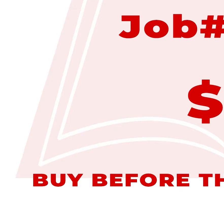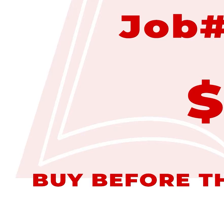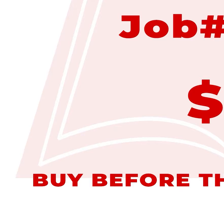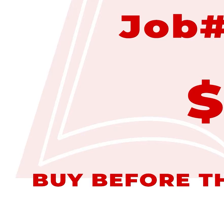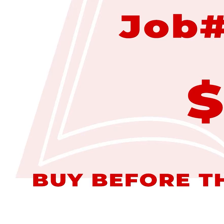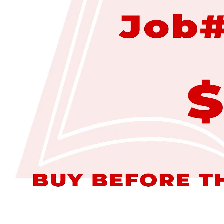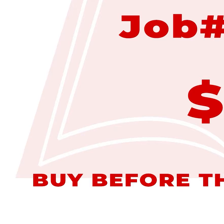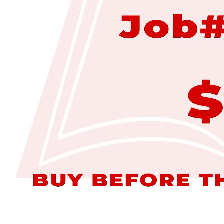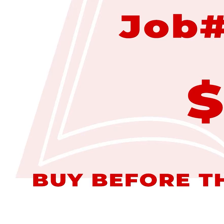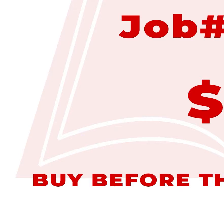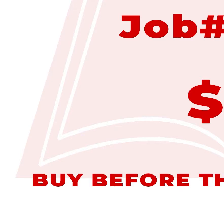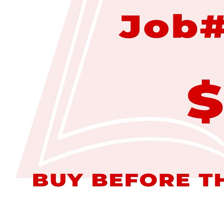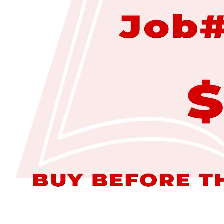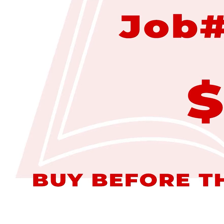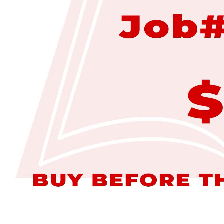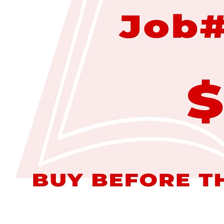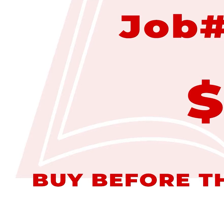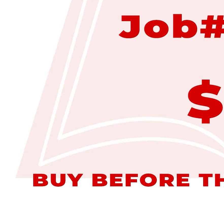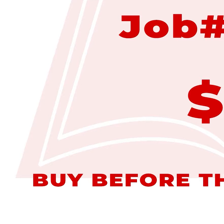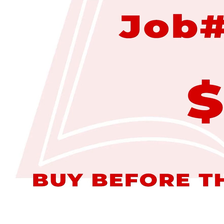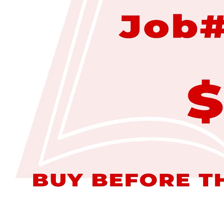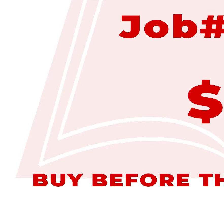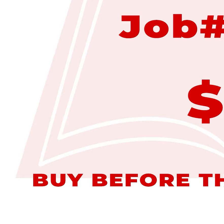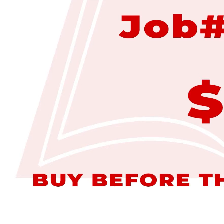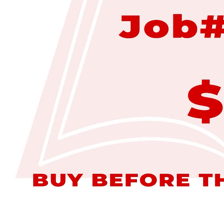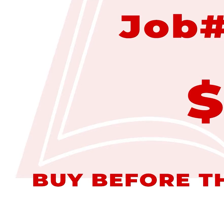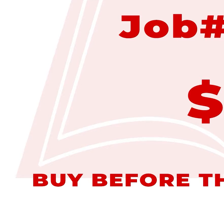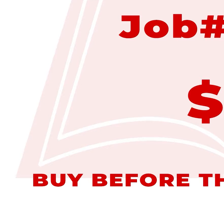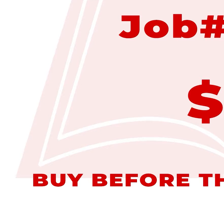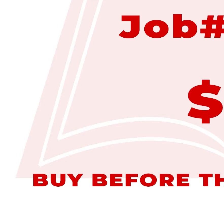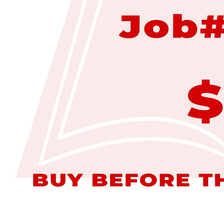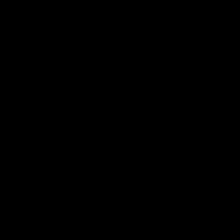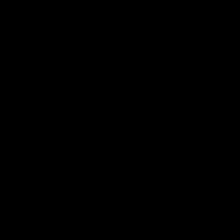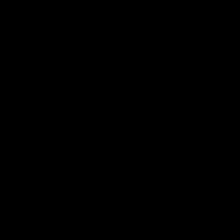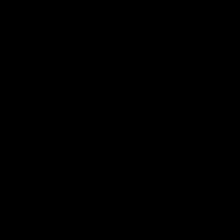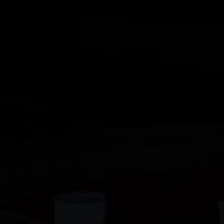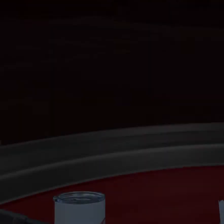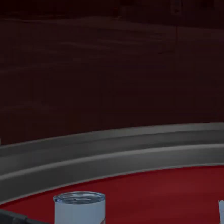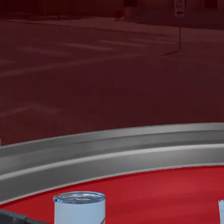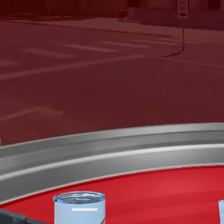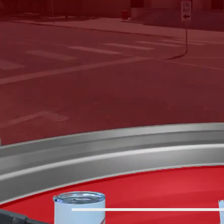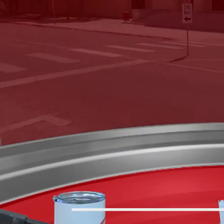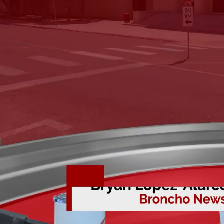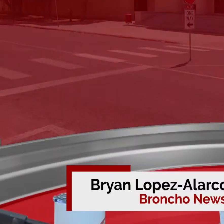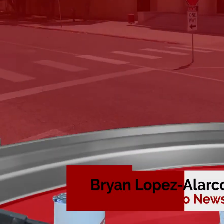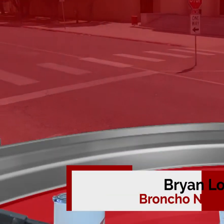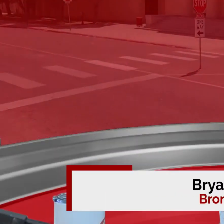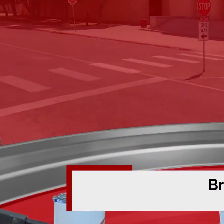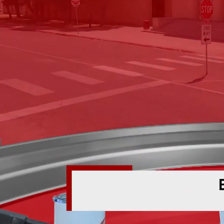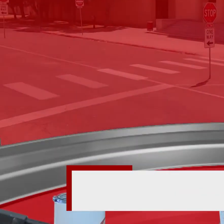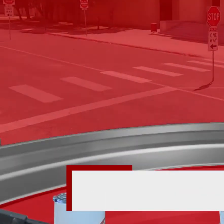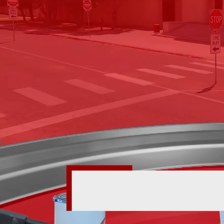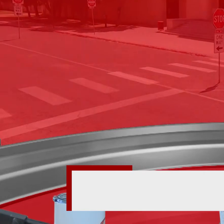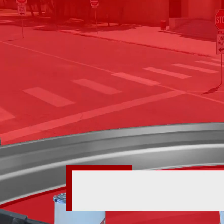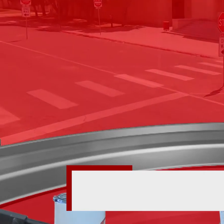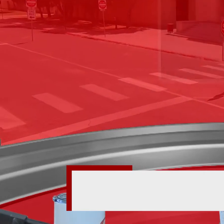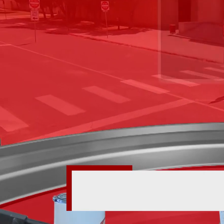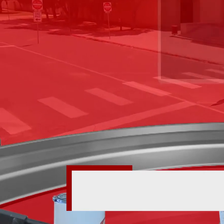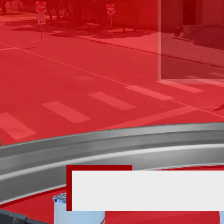Your books are currently available for $65. Buy now before the price goes up. Morning, Broncos. We have our early release day